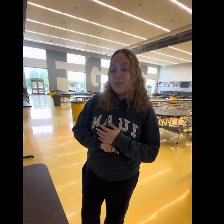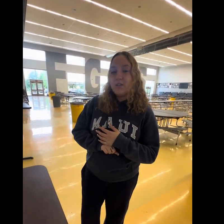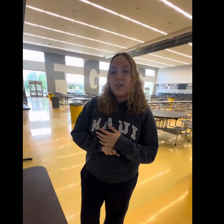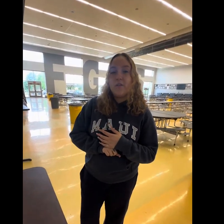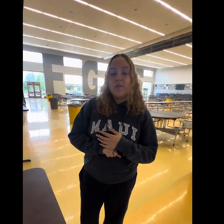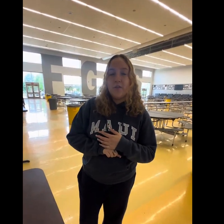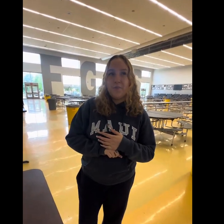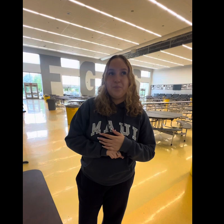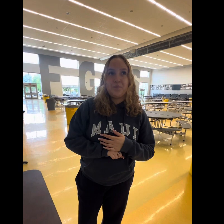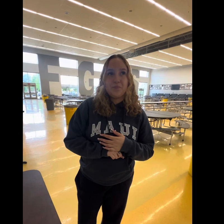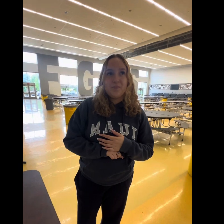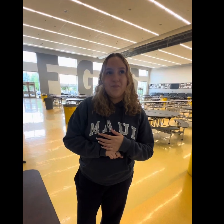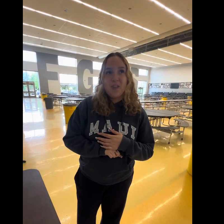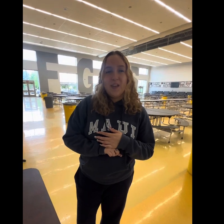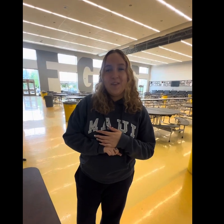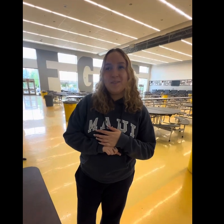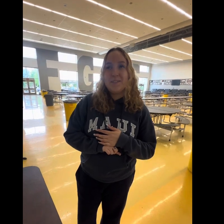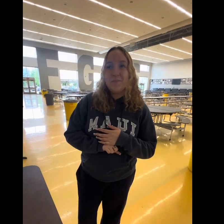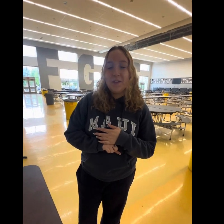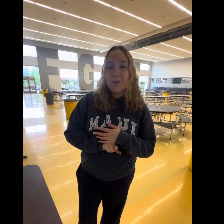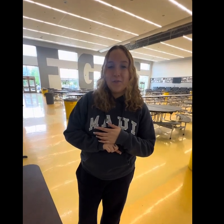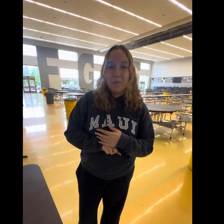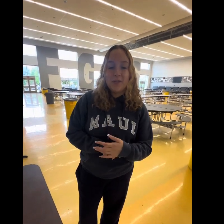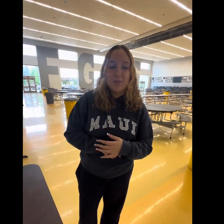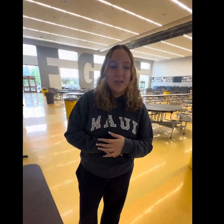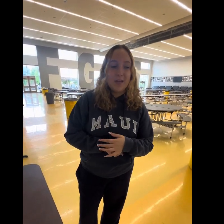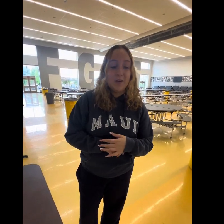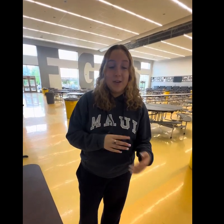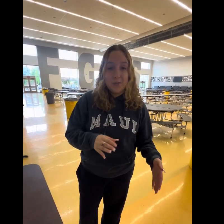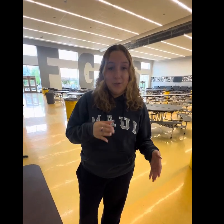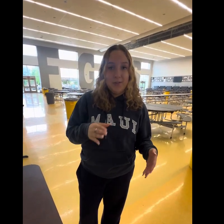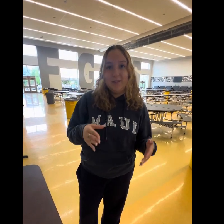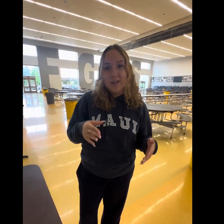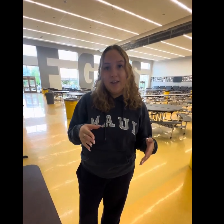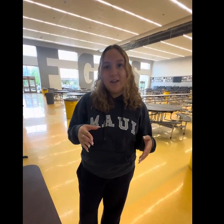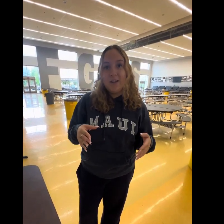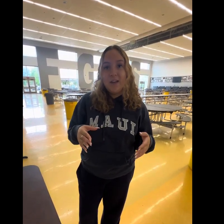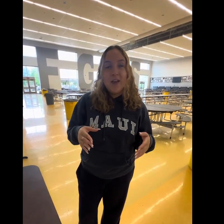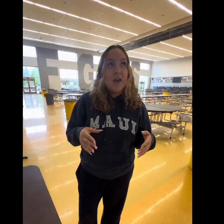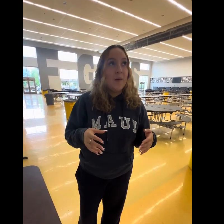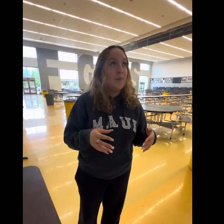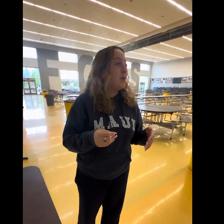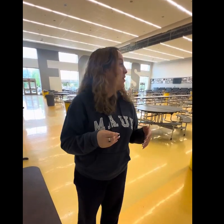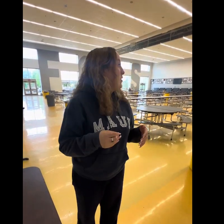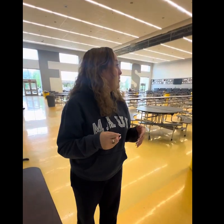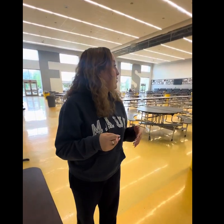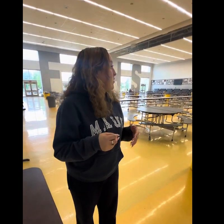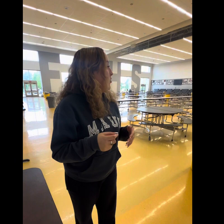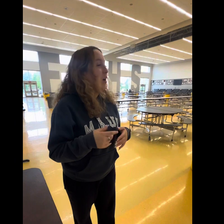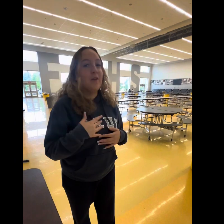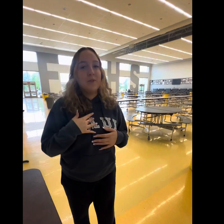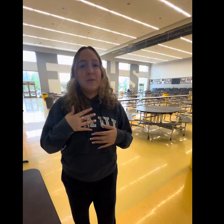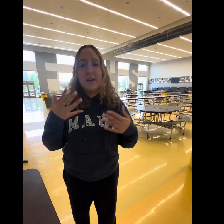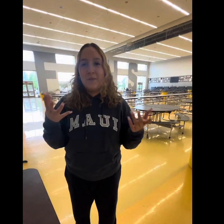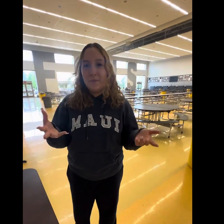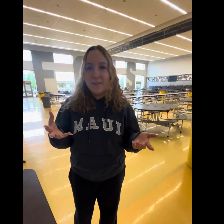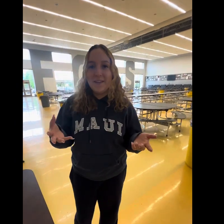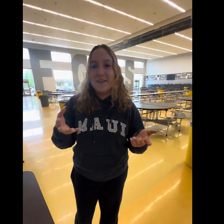essay, it was definitely hard for me to like not choose a side, because you know I want to have an opinion on it,